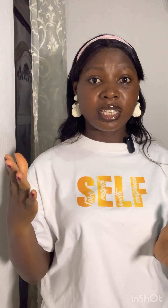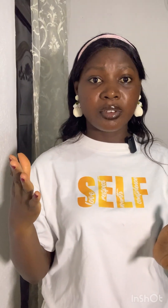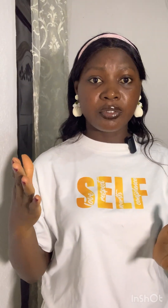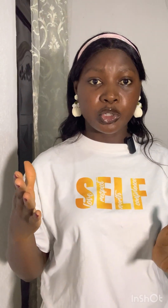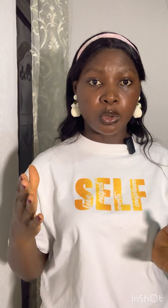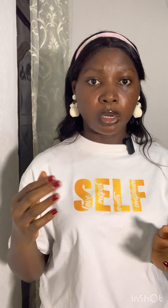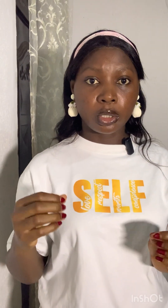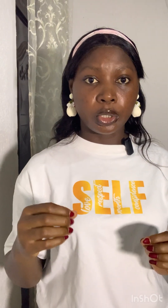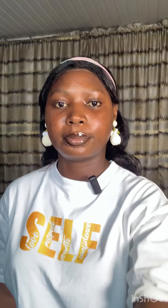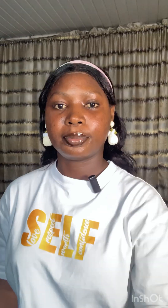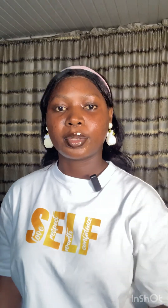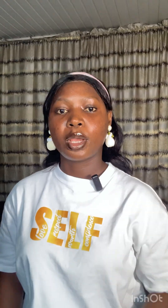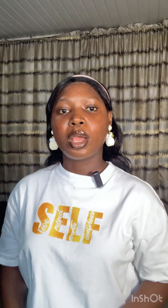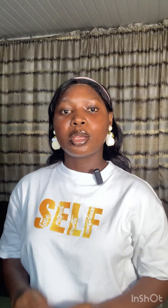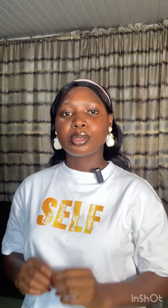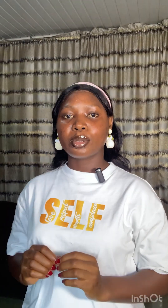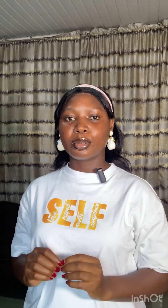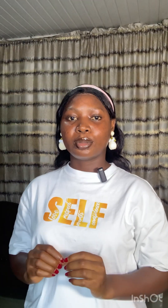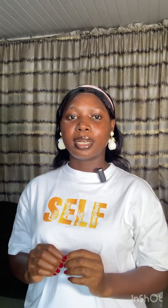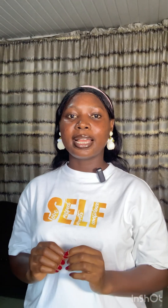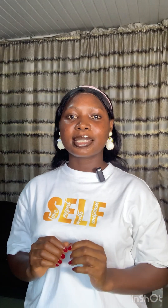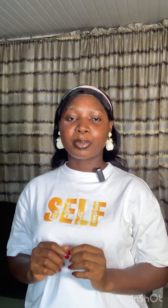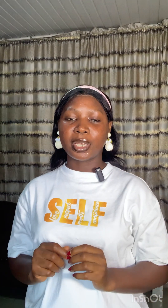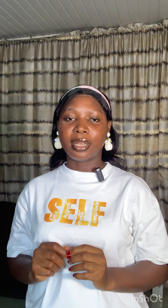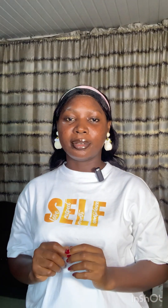a visual clue. So let's begin.